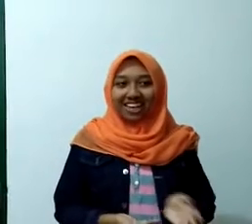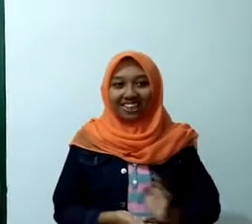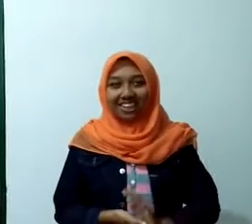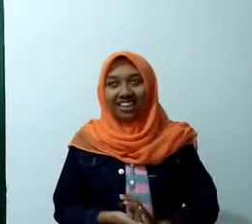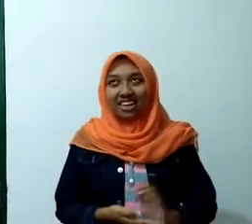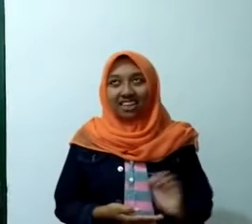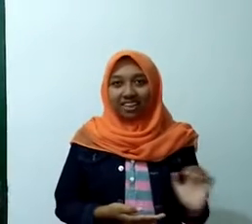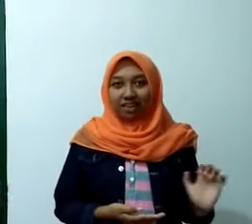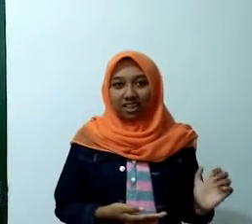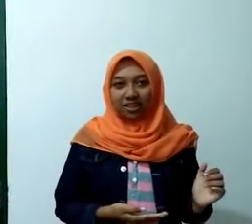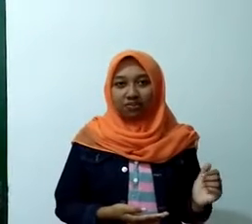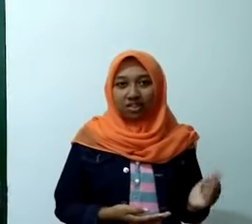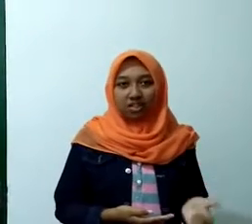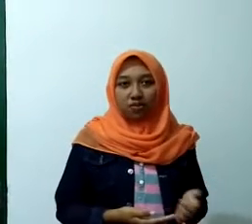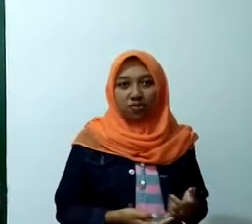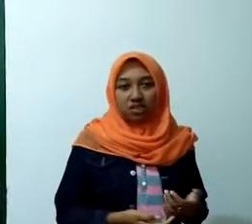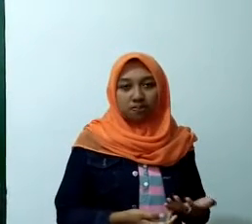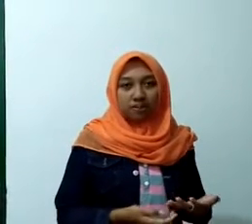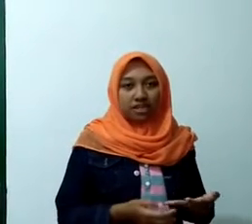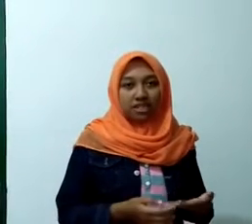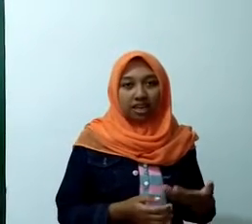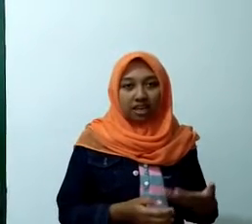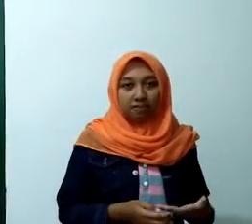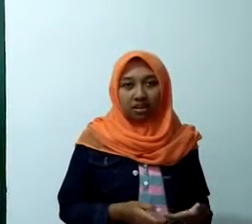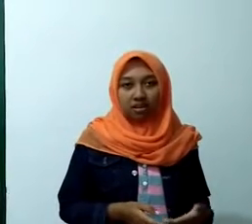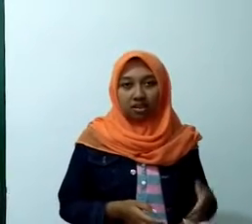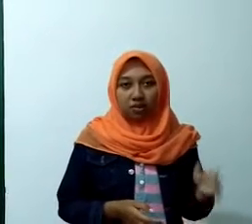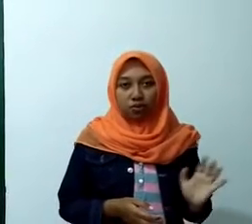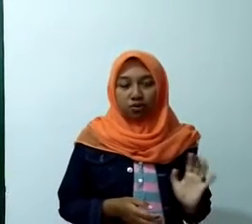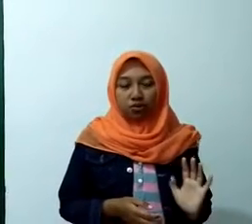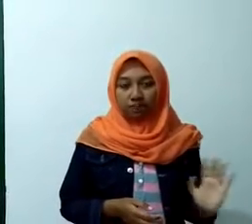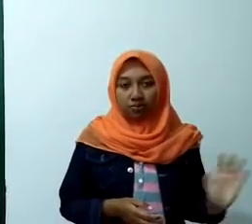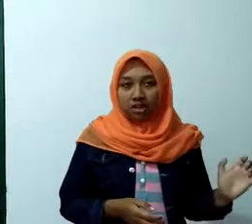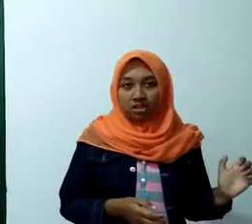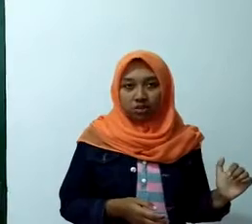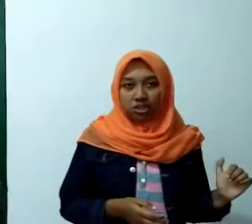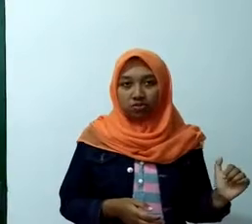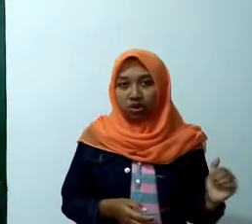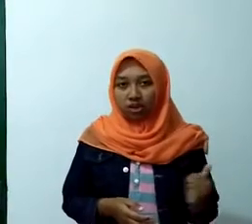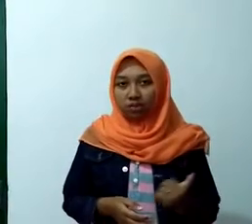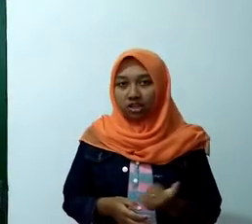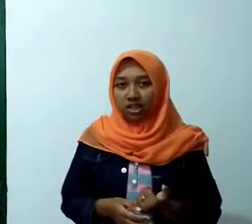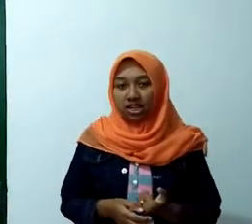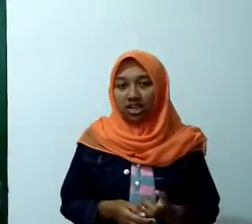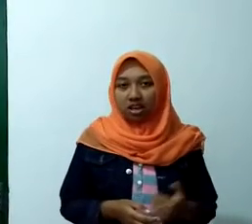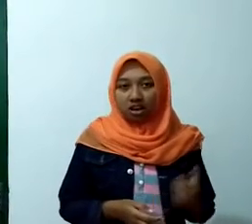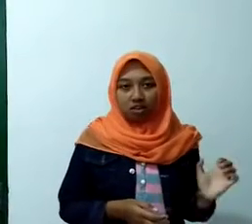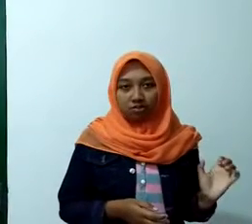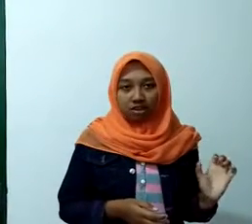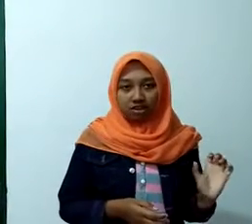proposal entitled "The Effectiveness of Using Puzzle Game in Improving Student Vocabulary